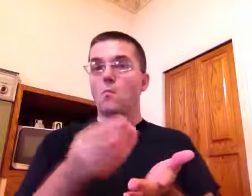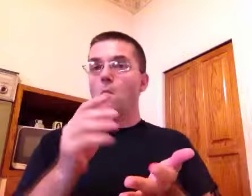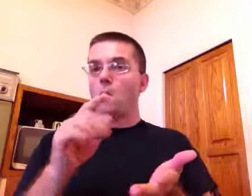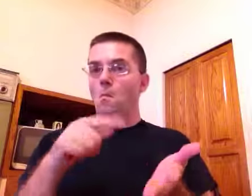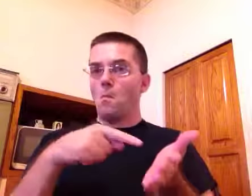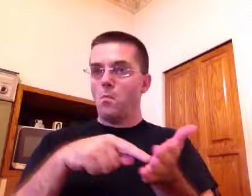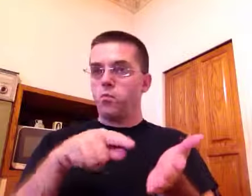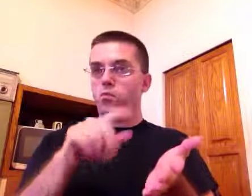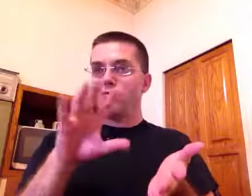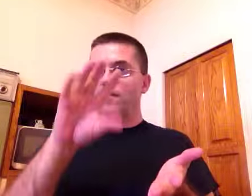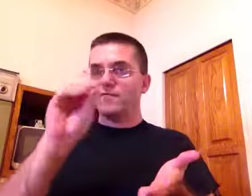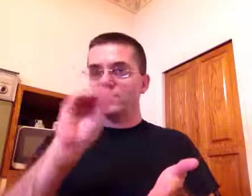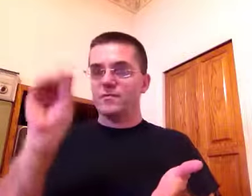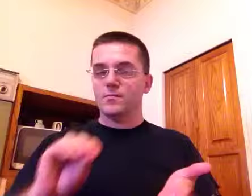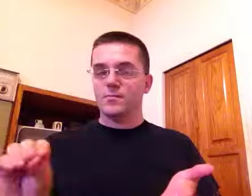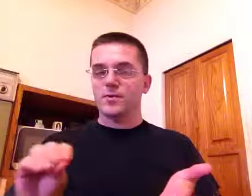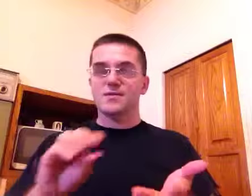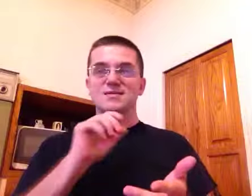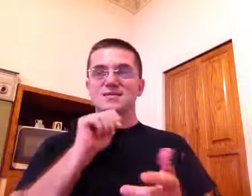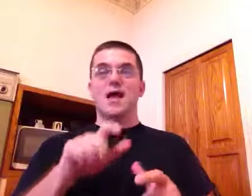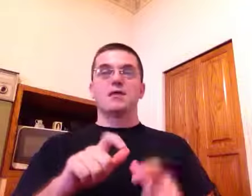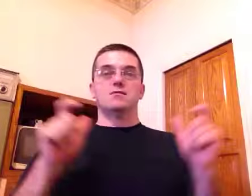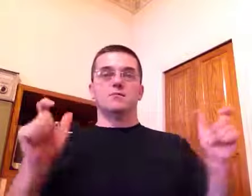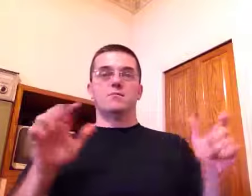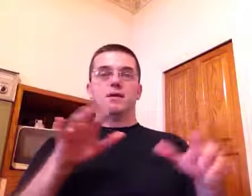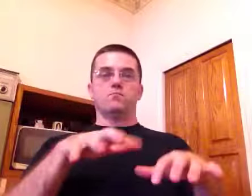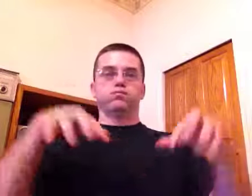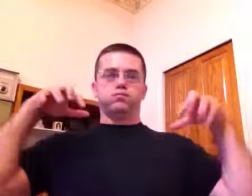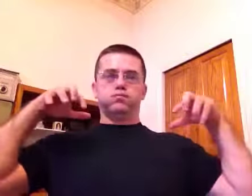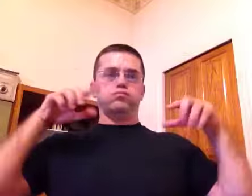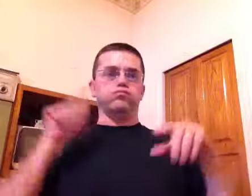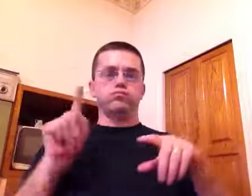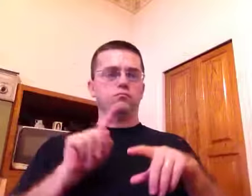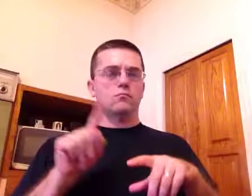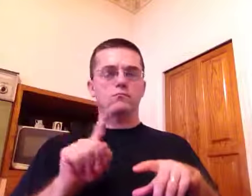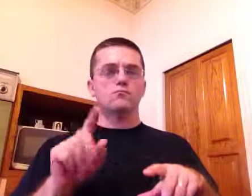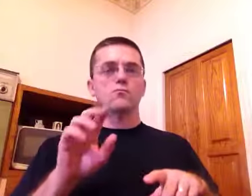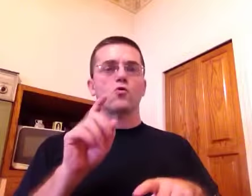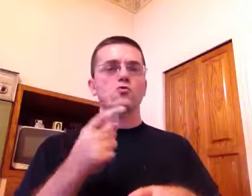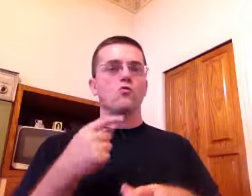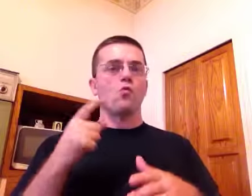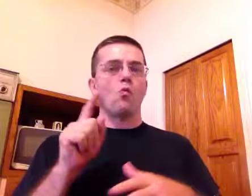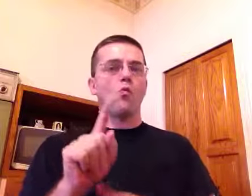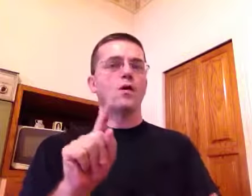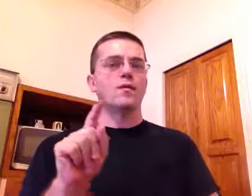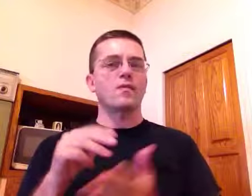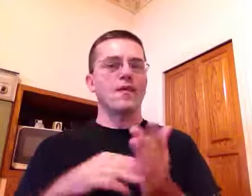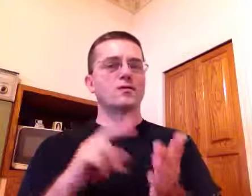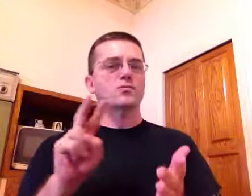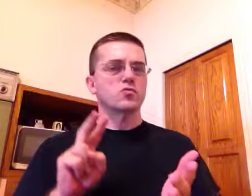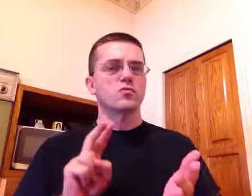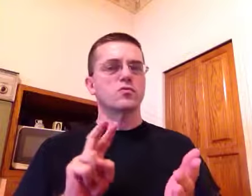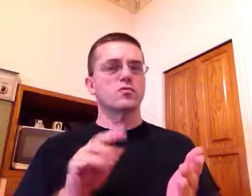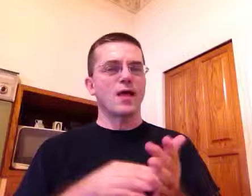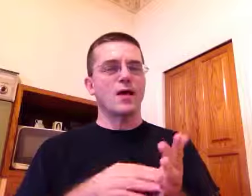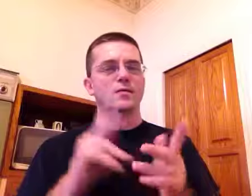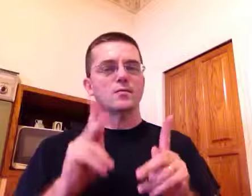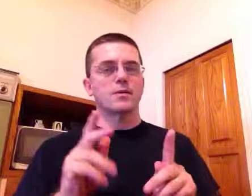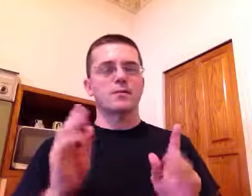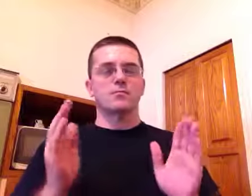are boutique events. These are not the big arena events. So they only hold like a couple thousand people. And a little more intimate environment, and